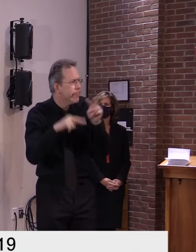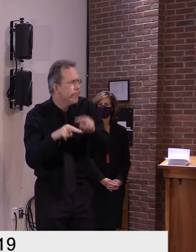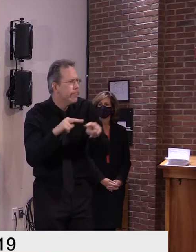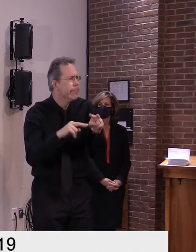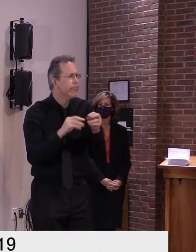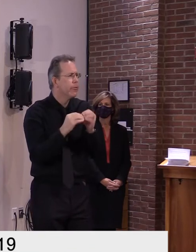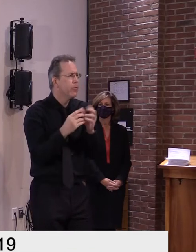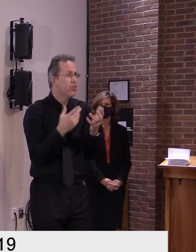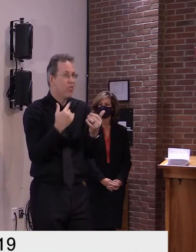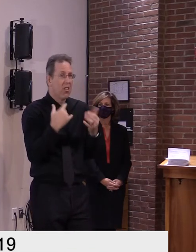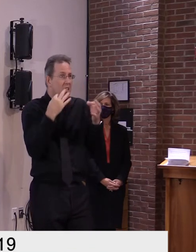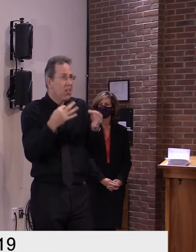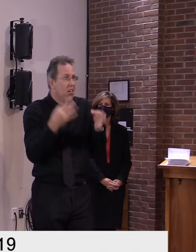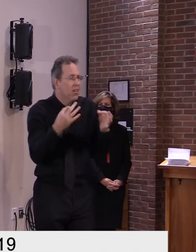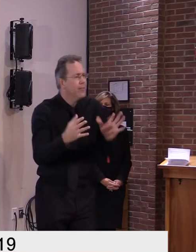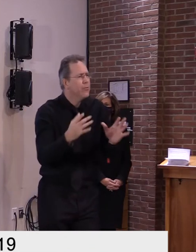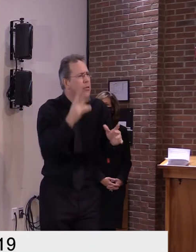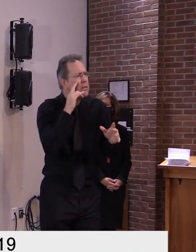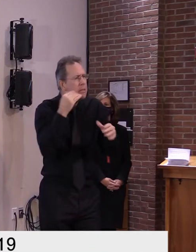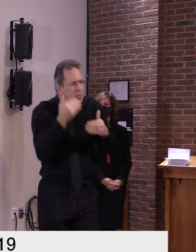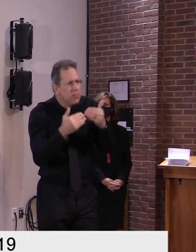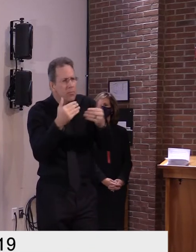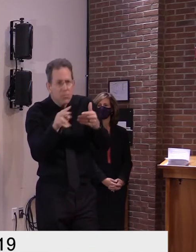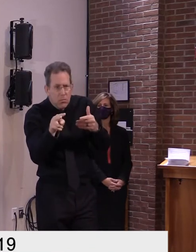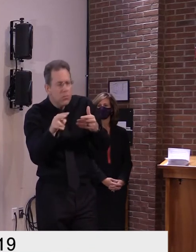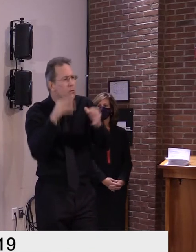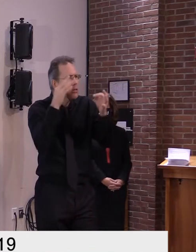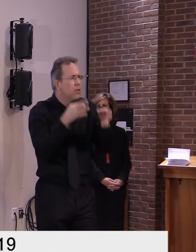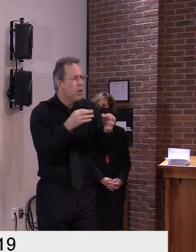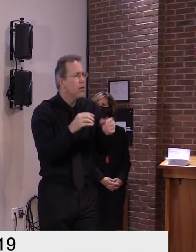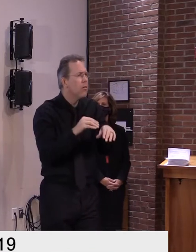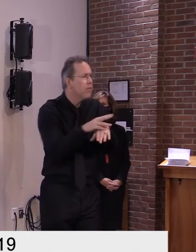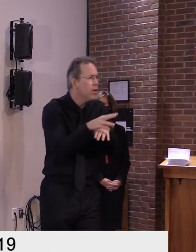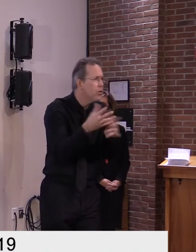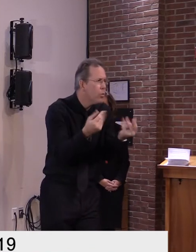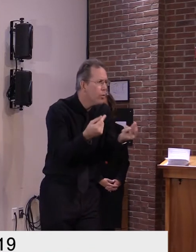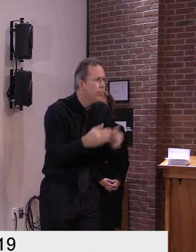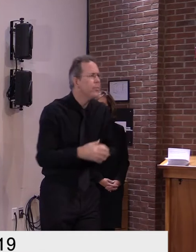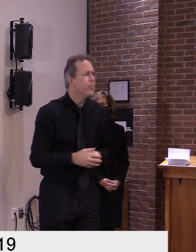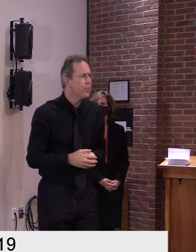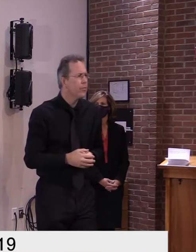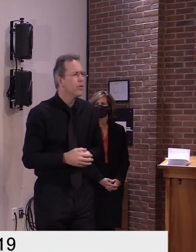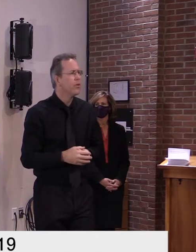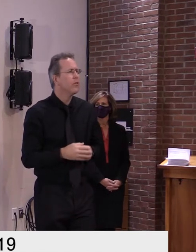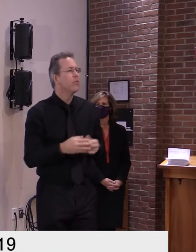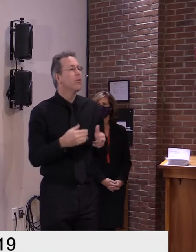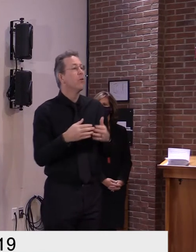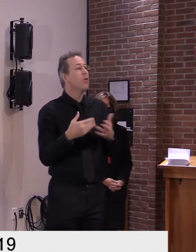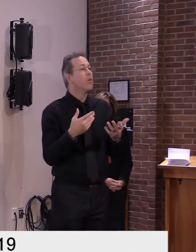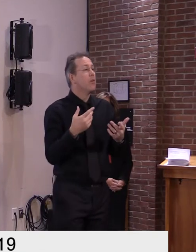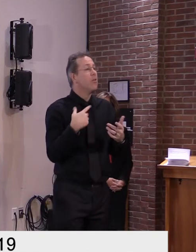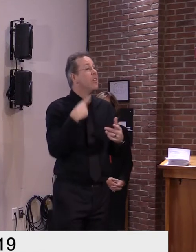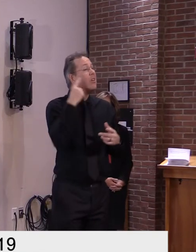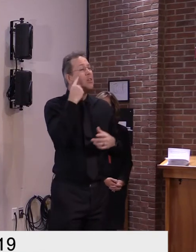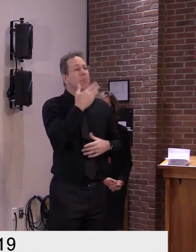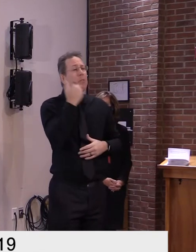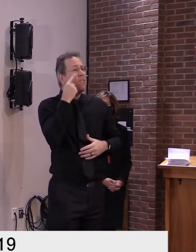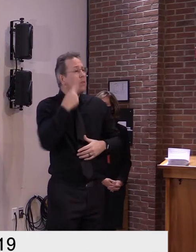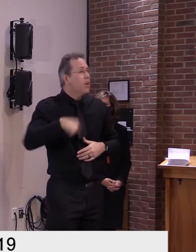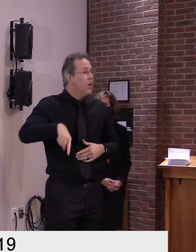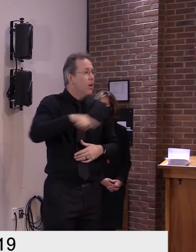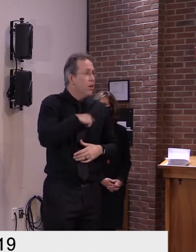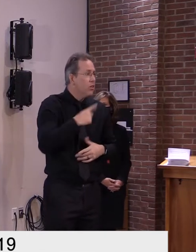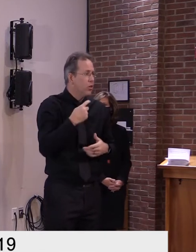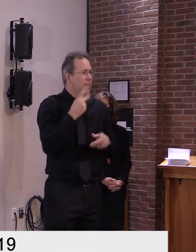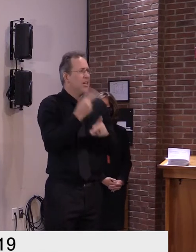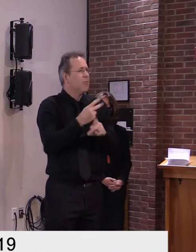we're regardless of what happens, we think the best thing to do is to treat it as we did